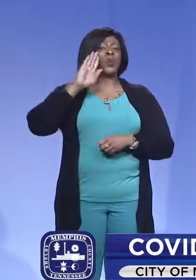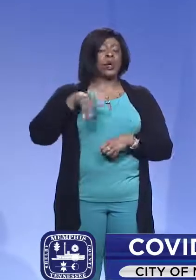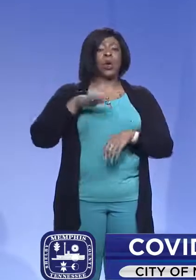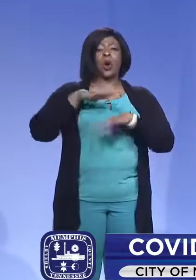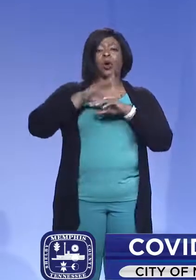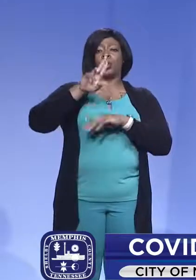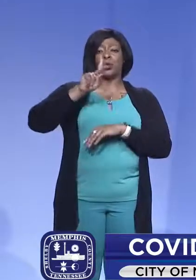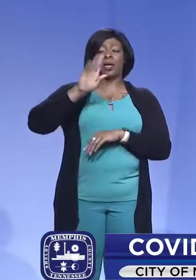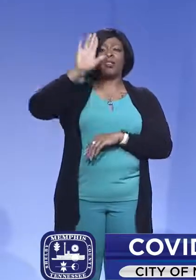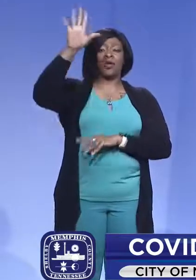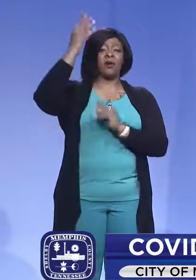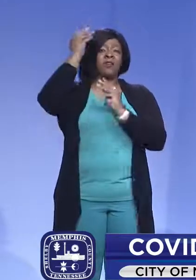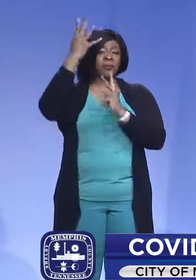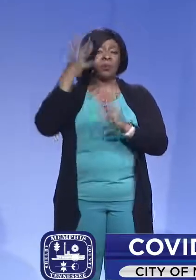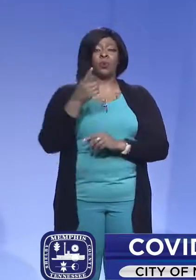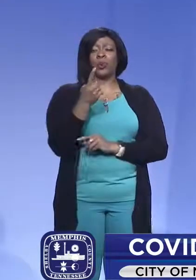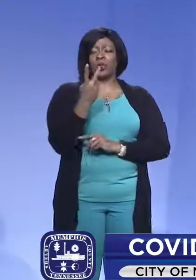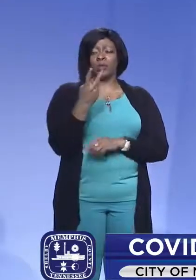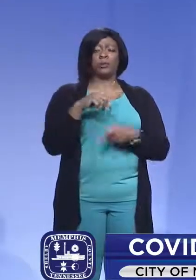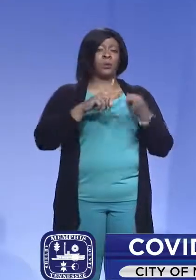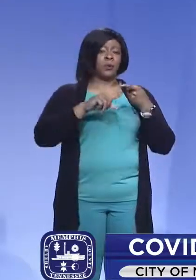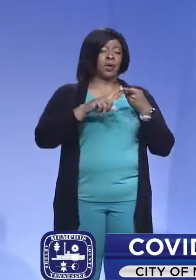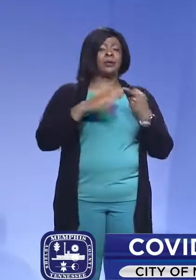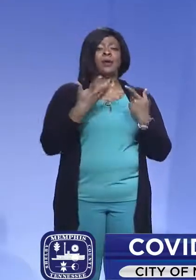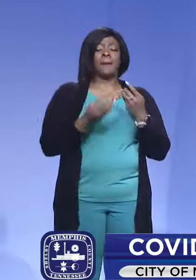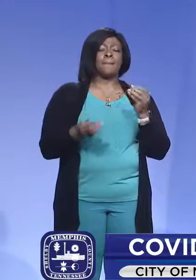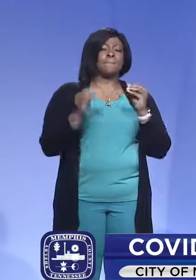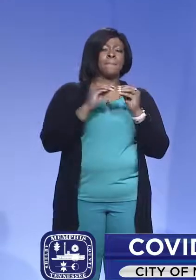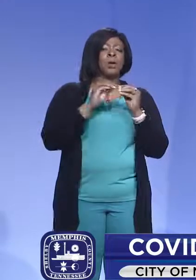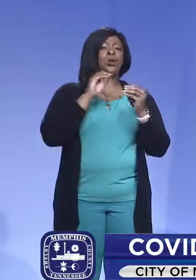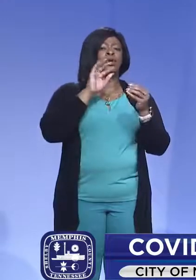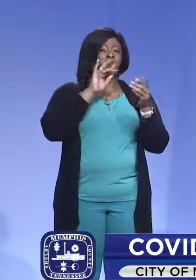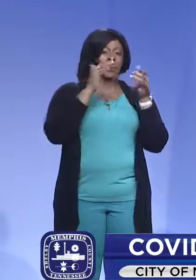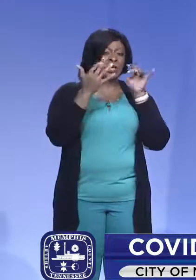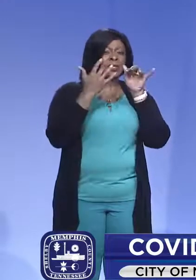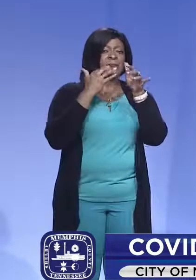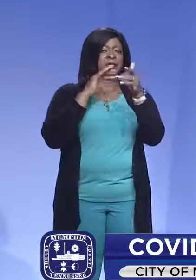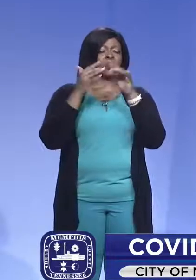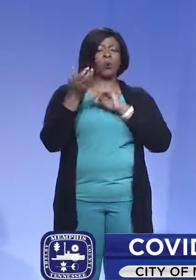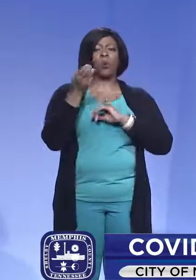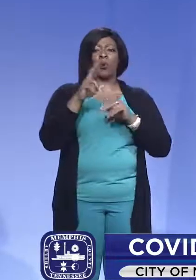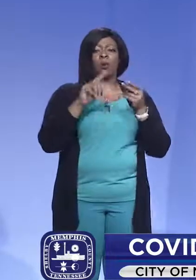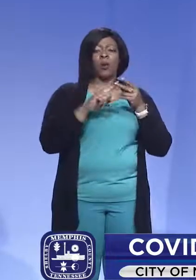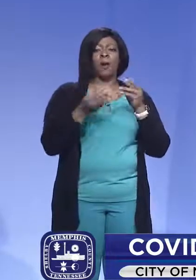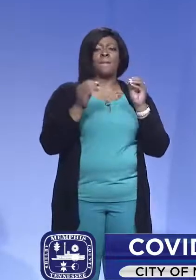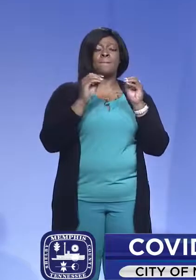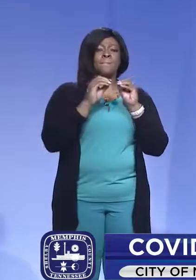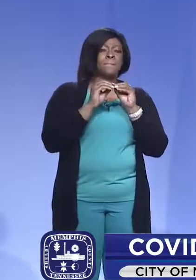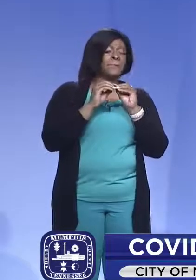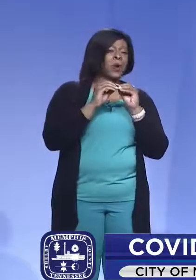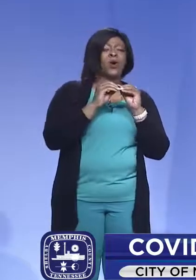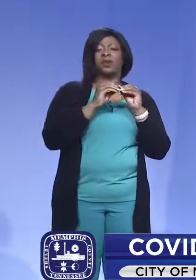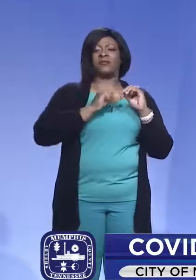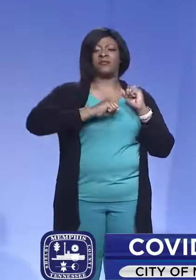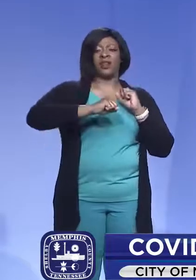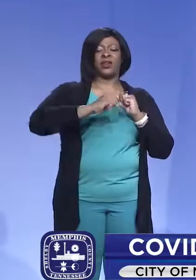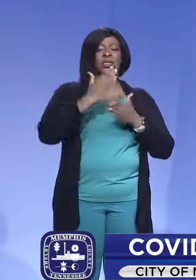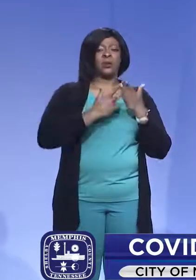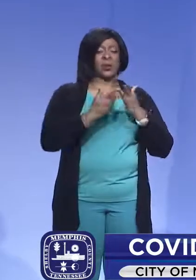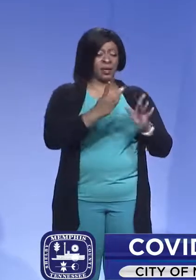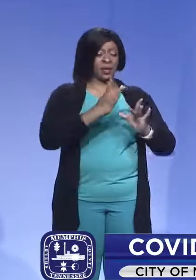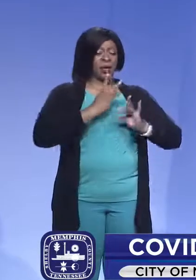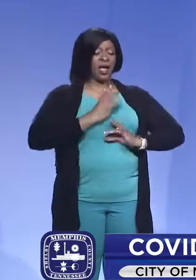UK information, one of two things. One, it's either more transmissible or it's more virulent, and so that if somebody